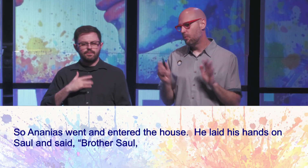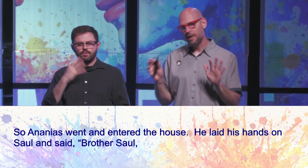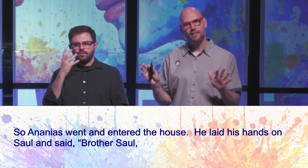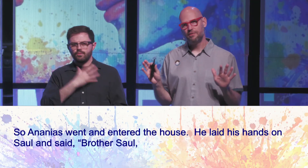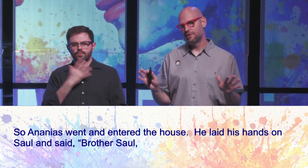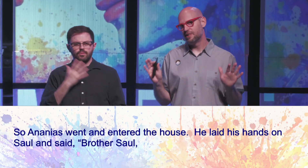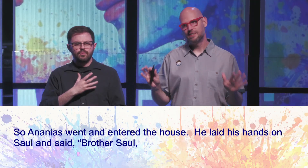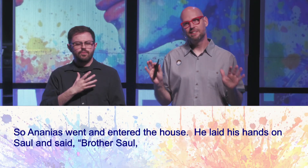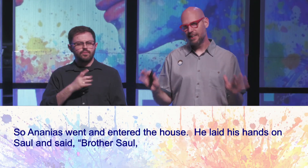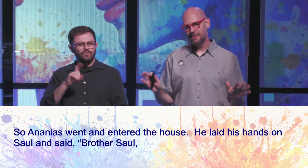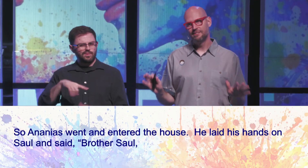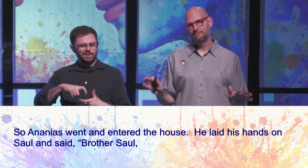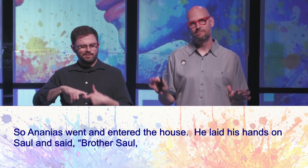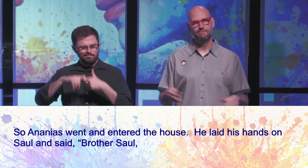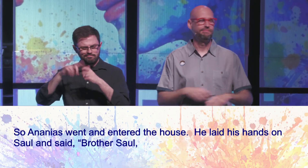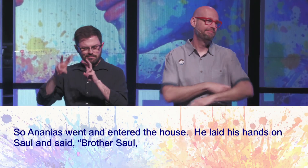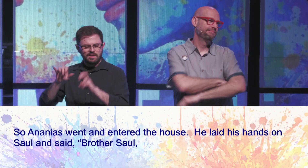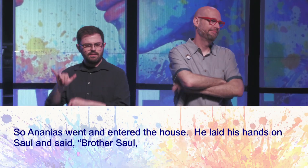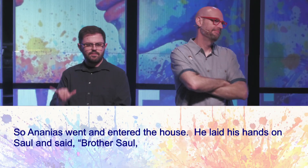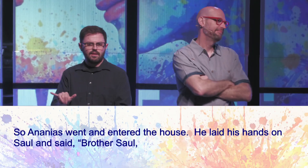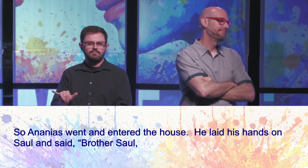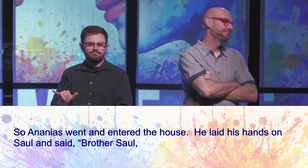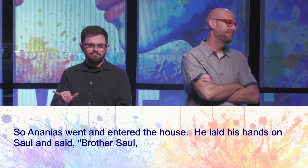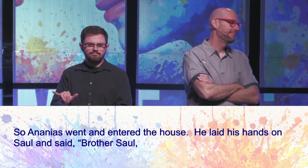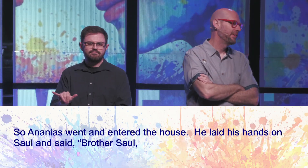We got to wait there for just a second.